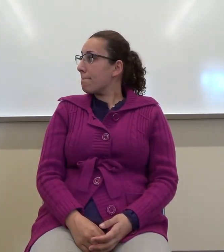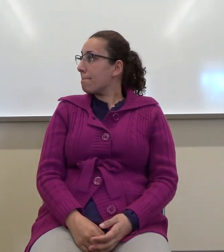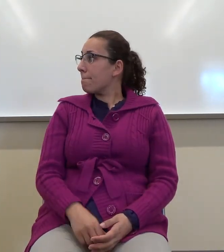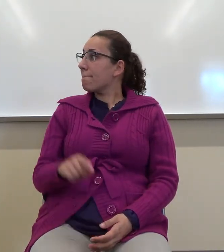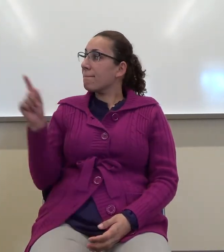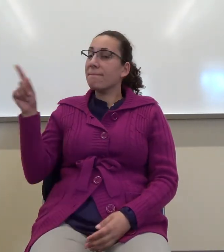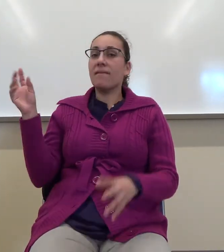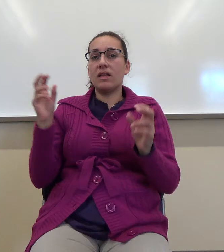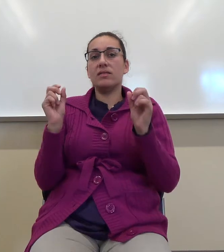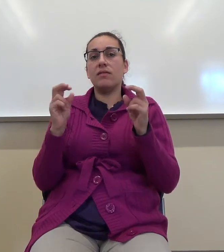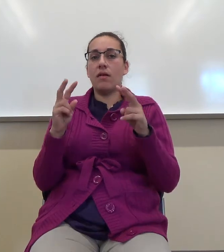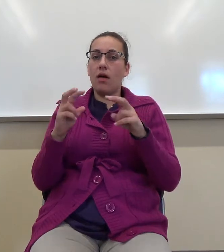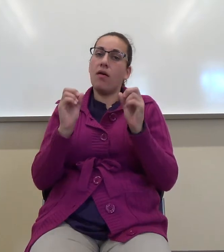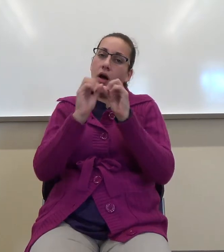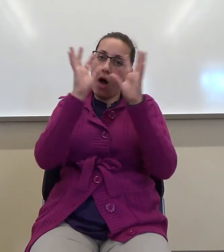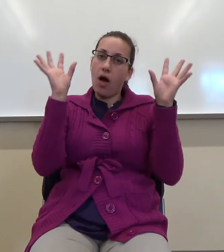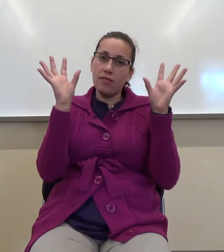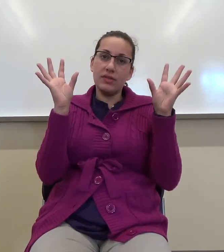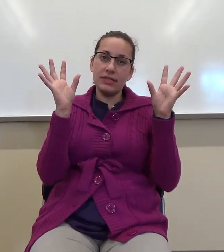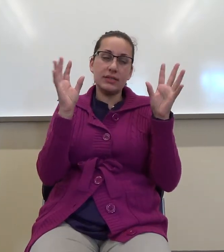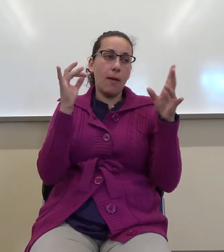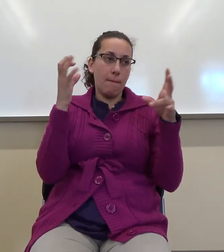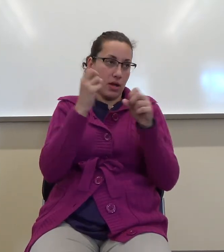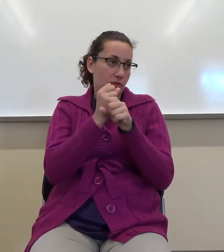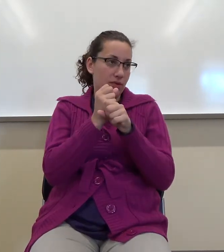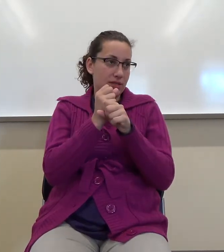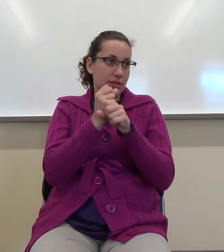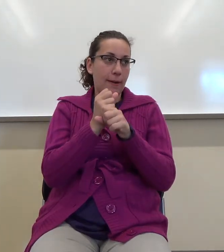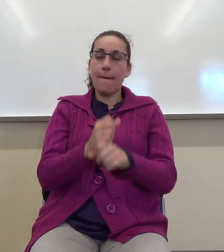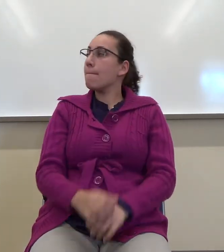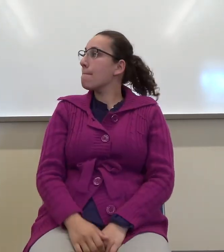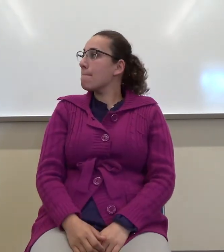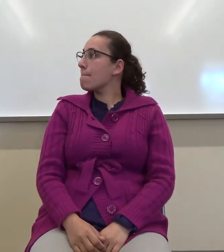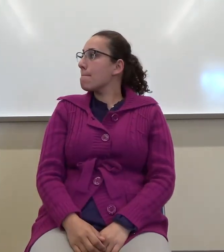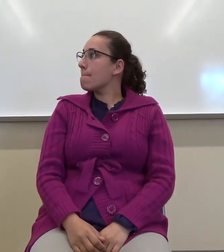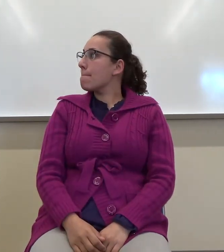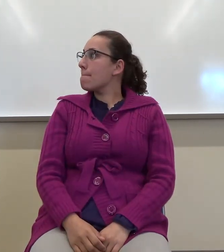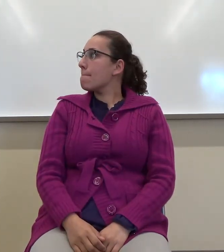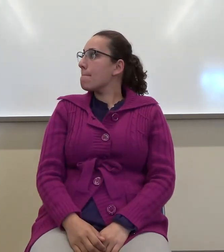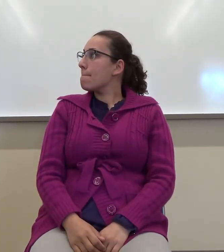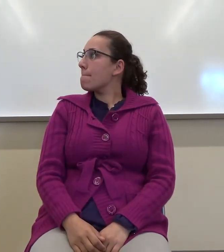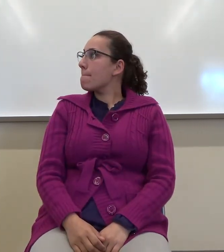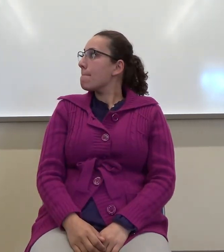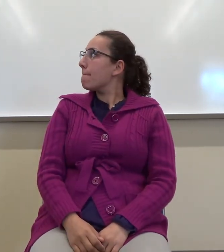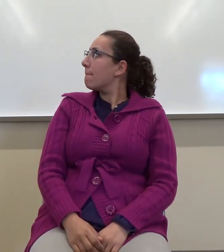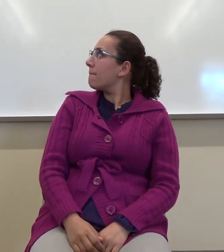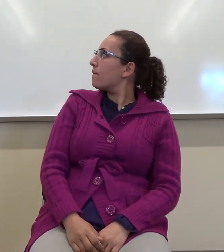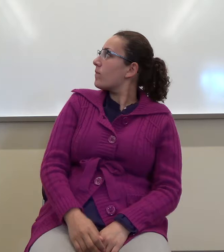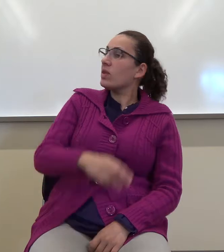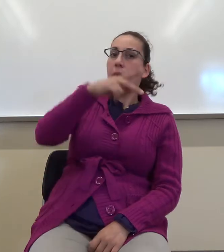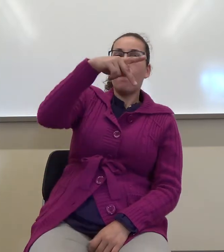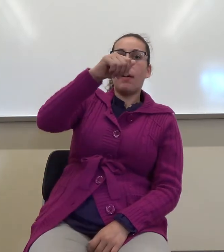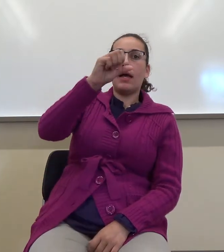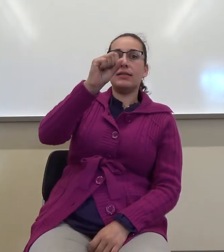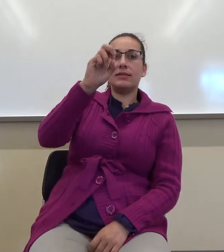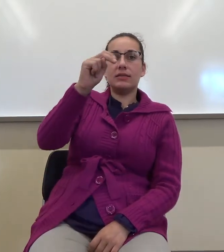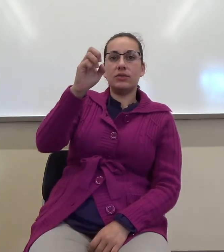obvious paraphrasing. The passenger pigeon and the heath hen have both been hunted